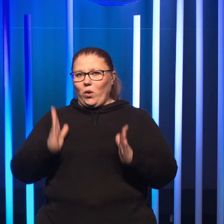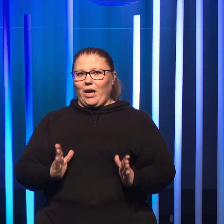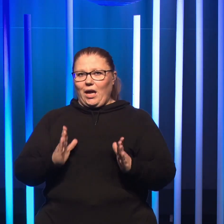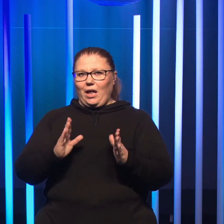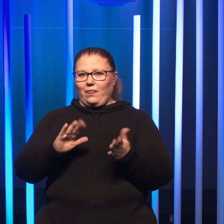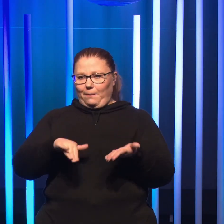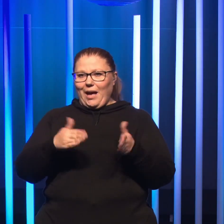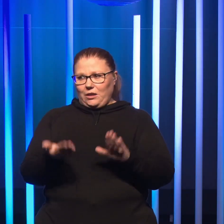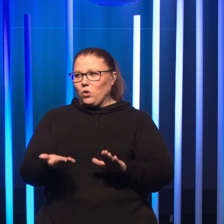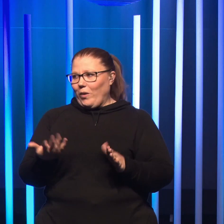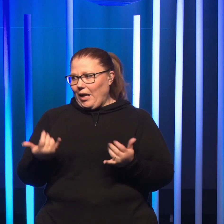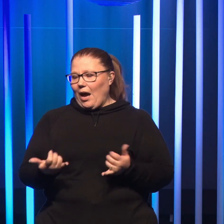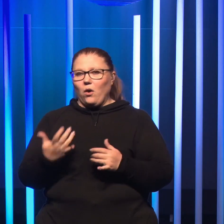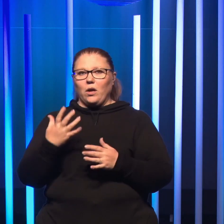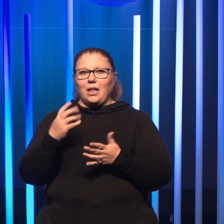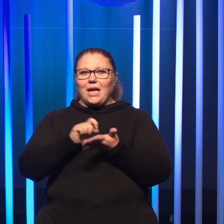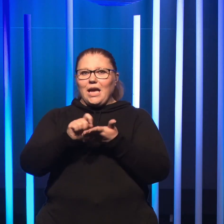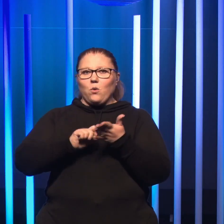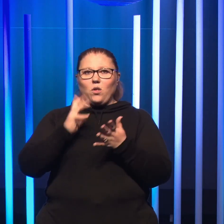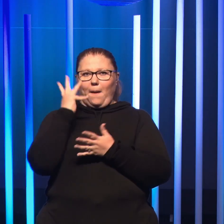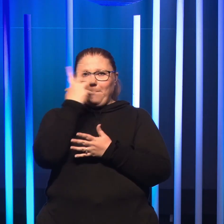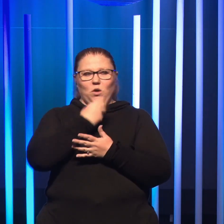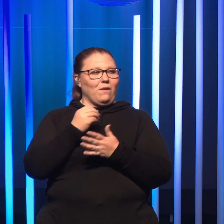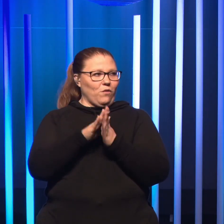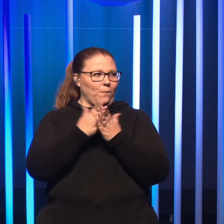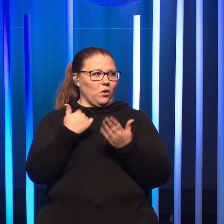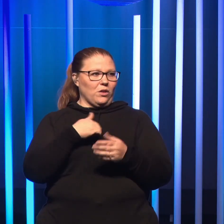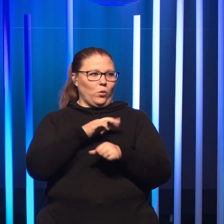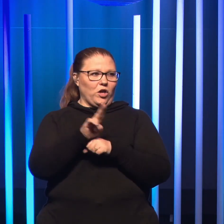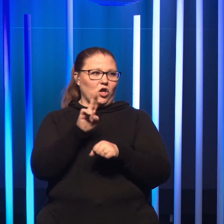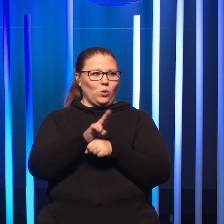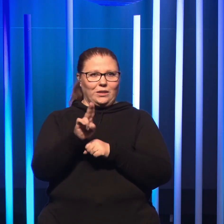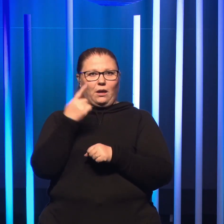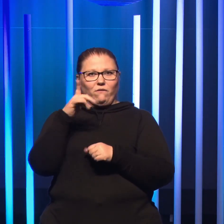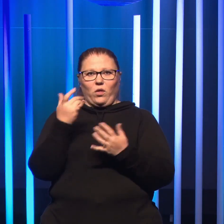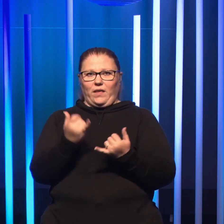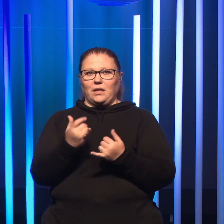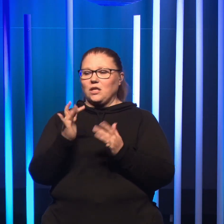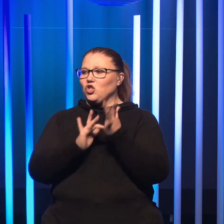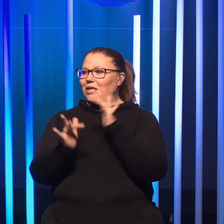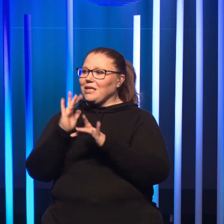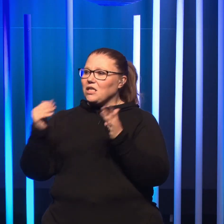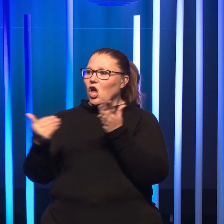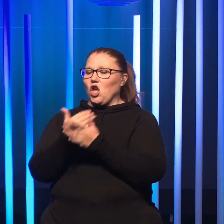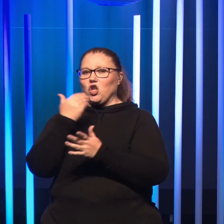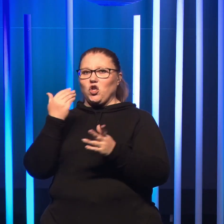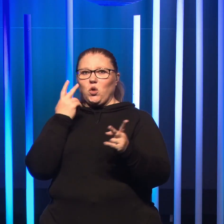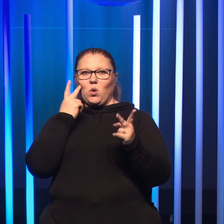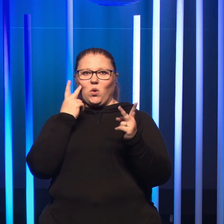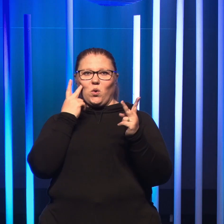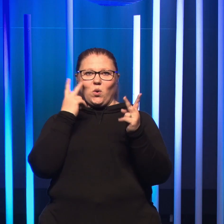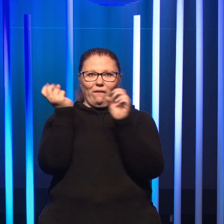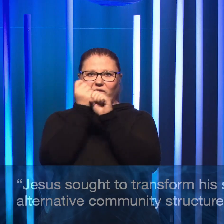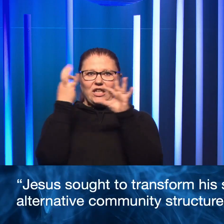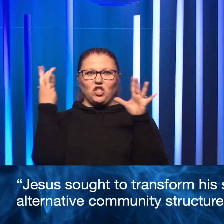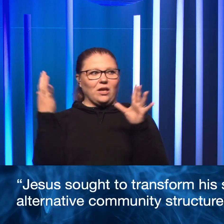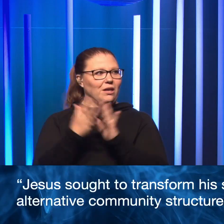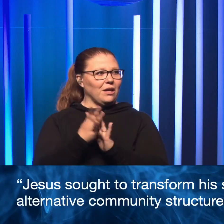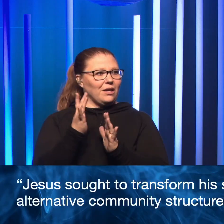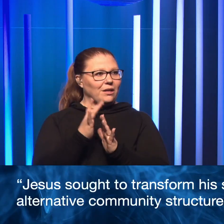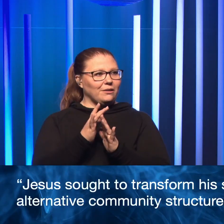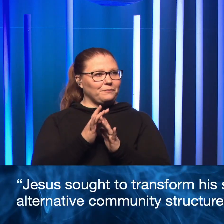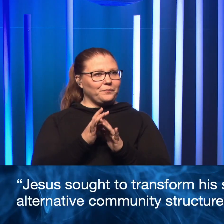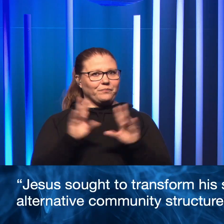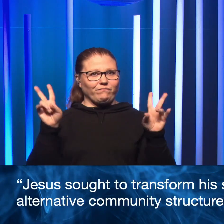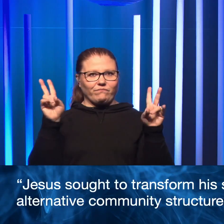beautiful book that we're using as a part of a framework for this. It's called A Vision, Jesus, A New Vision. And in it, he writes this. He says, Jesus